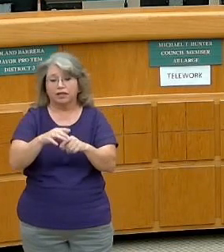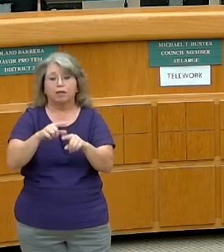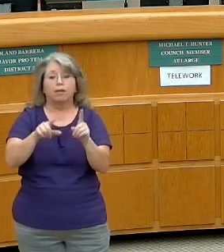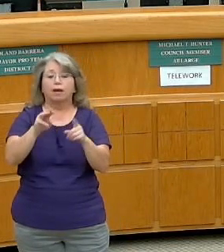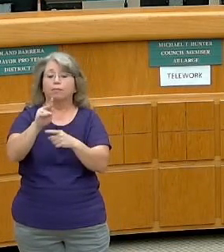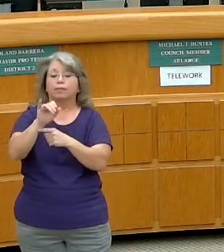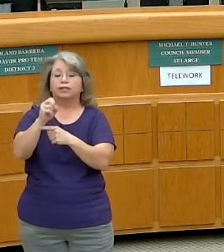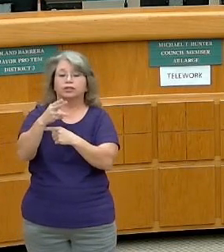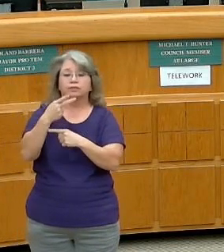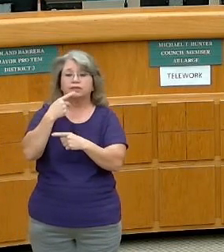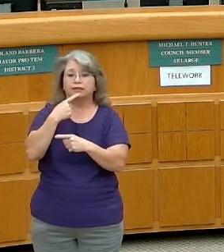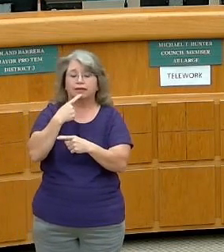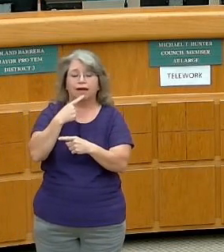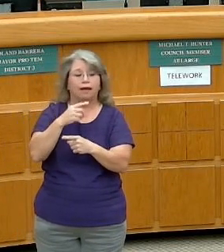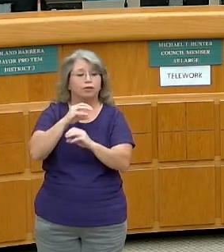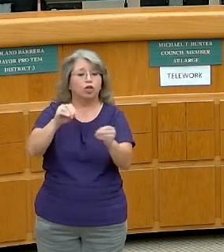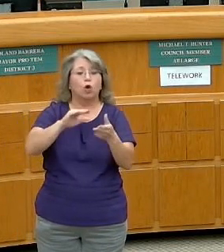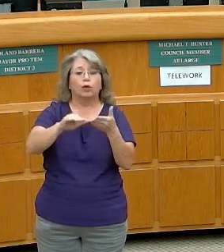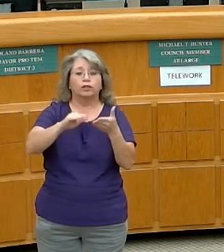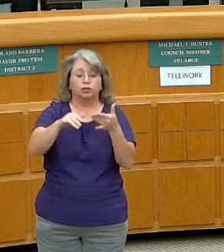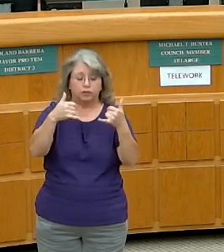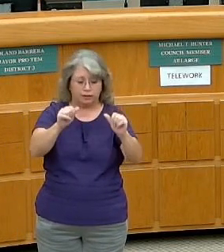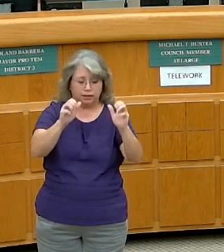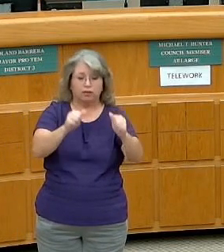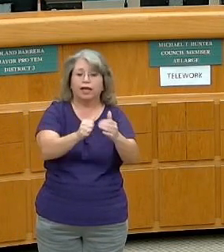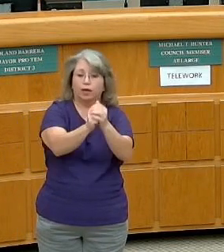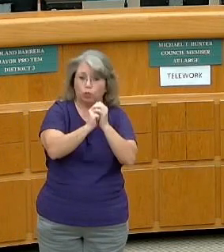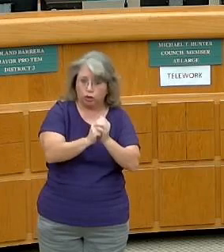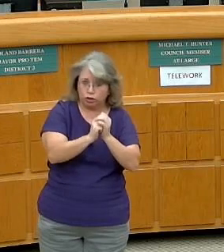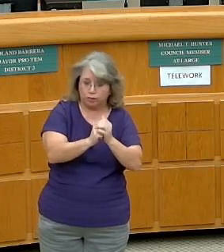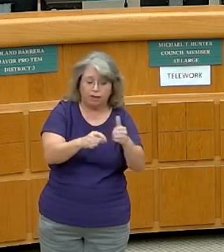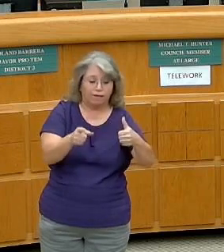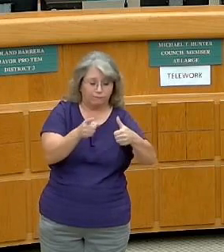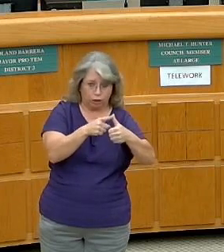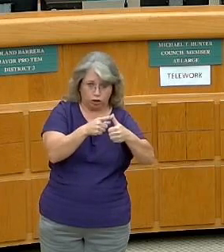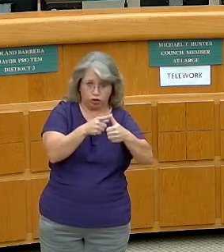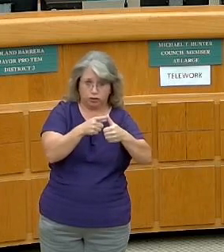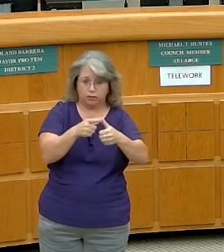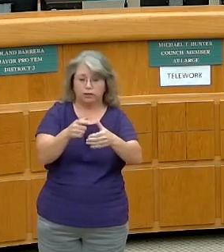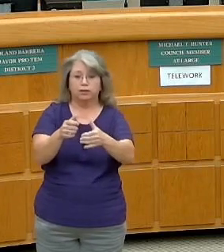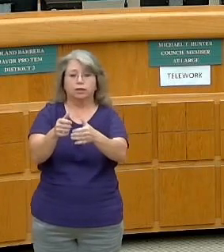worship, and that first you need to pray, and that, Bishop, I think